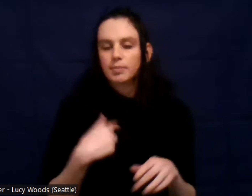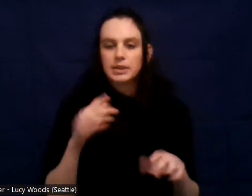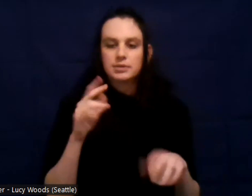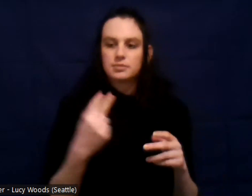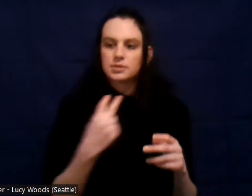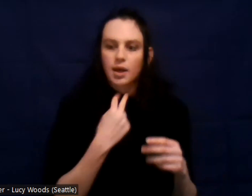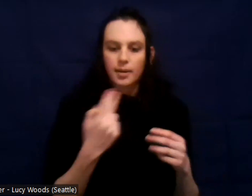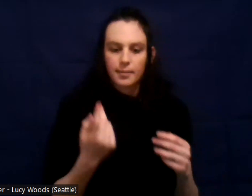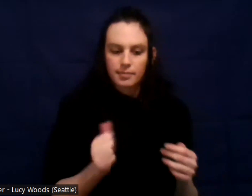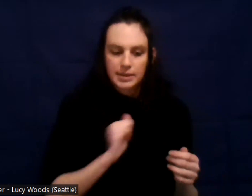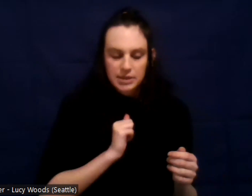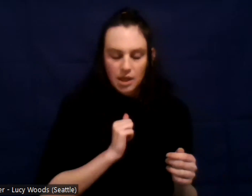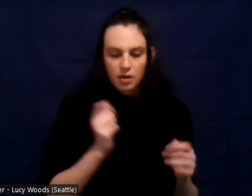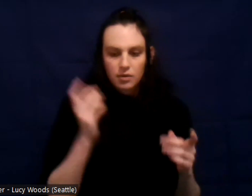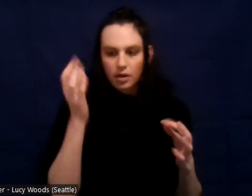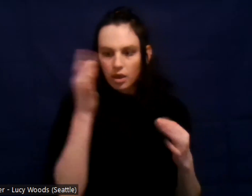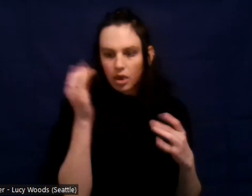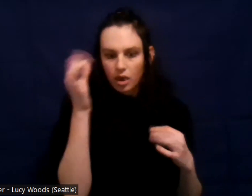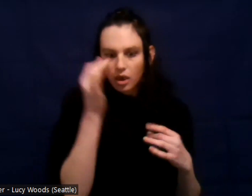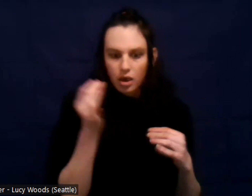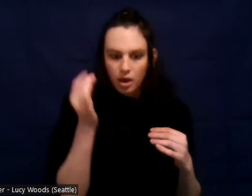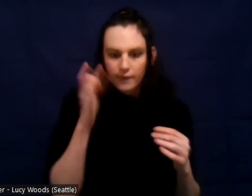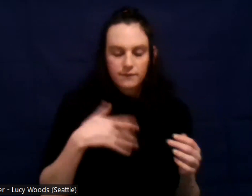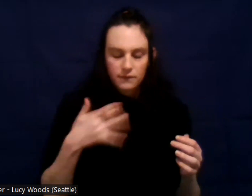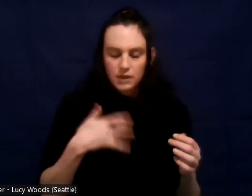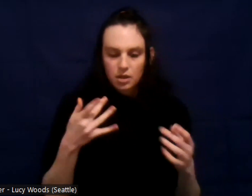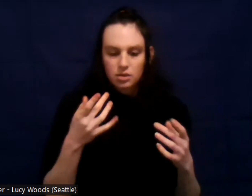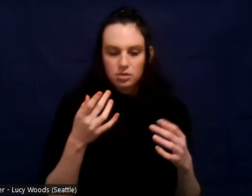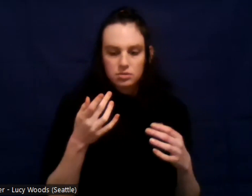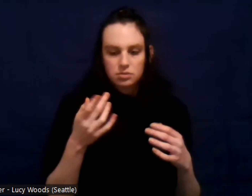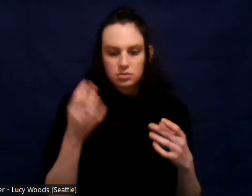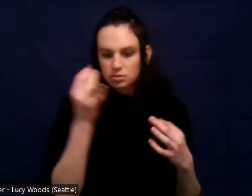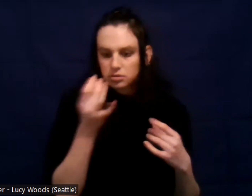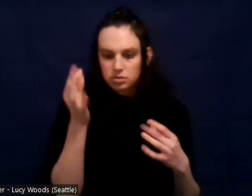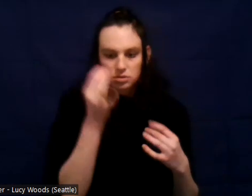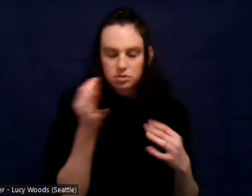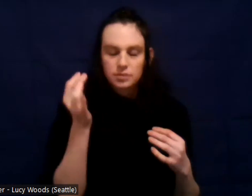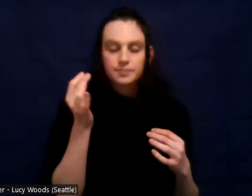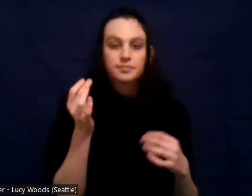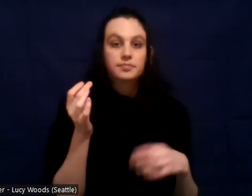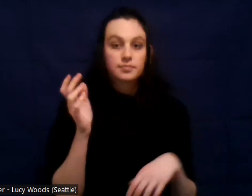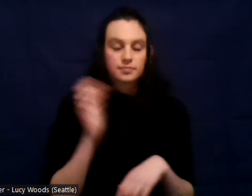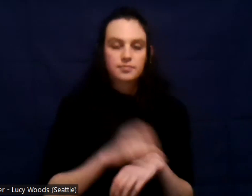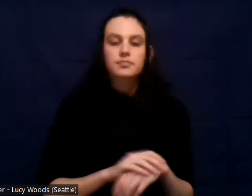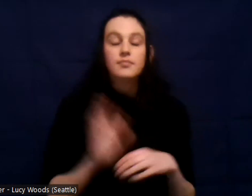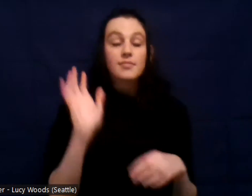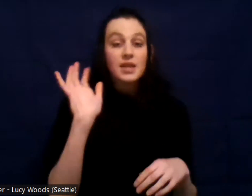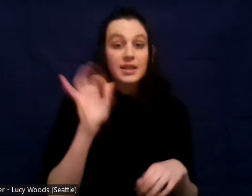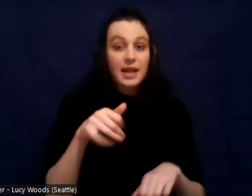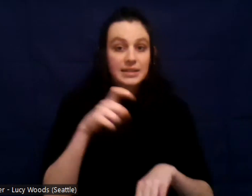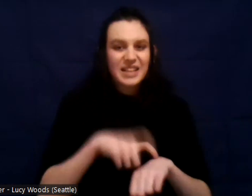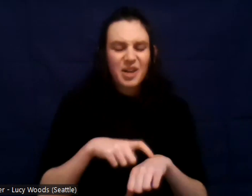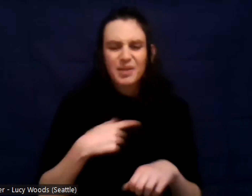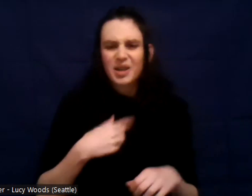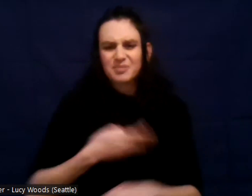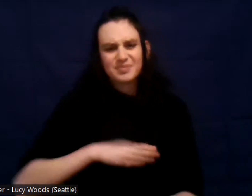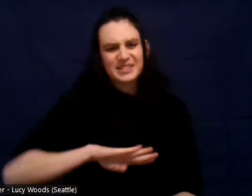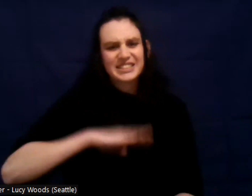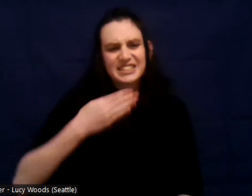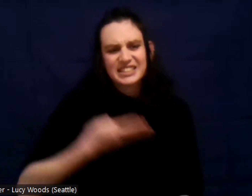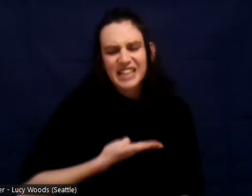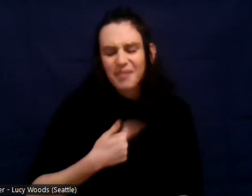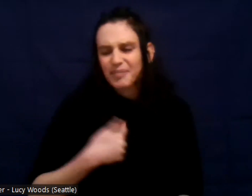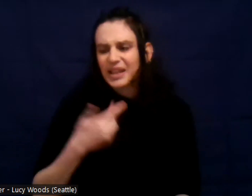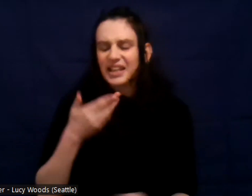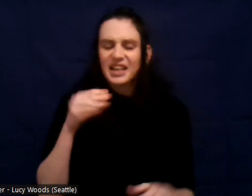and my heart and my feelings. And up until that point, I had been just kind of angry that I was there, just kind of